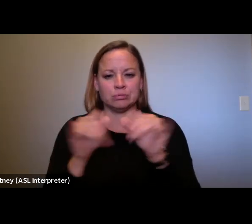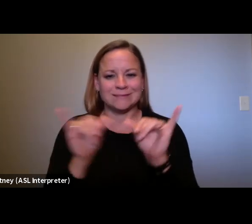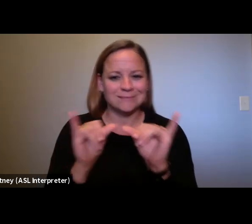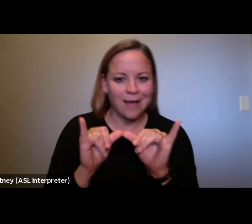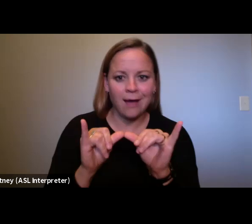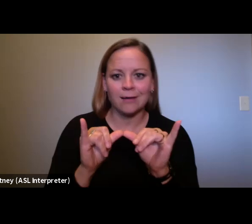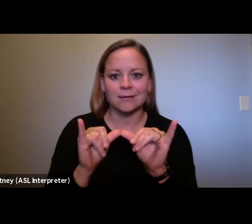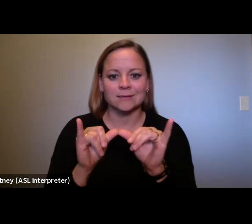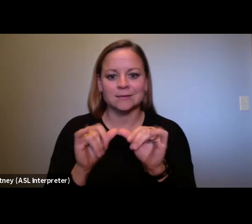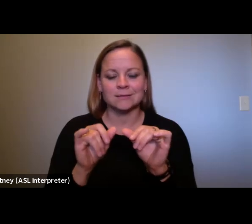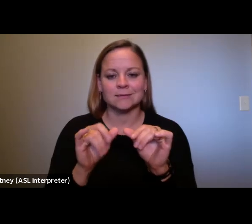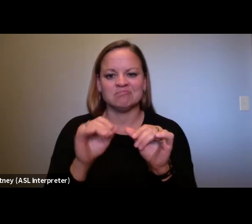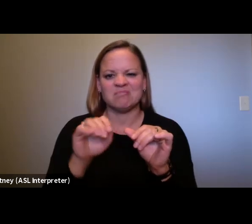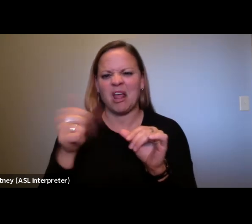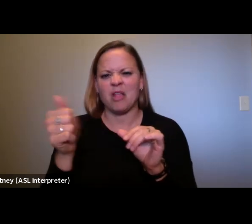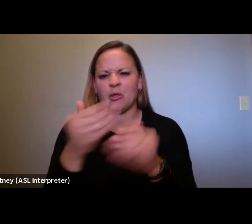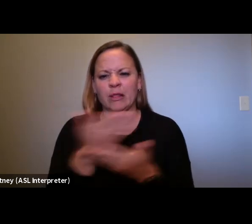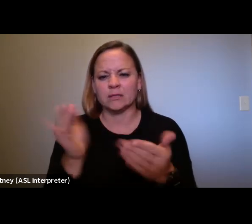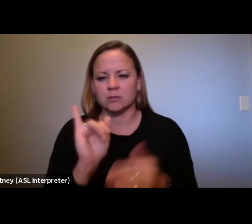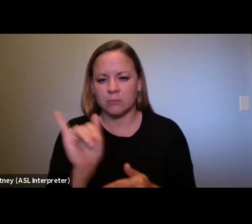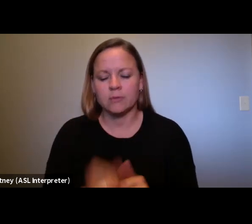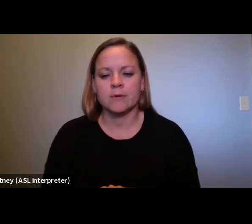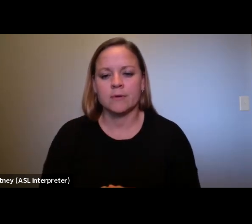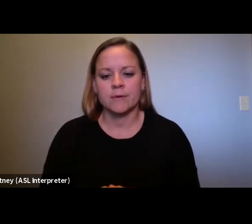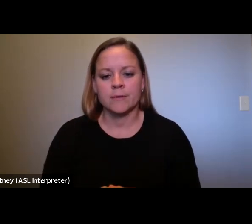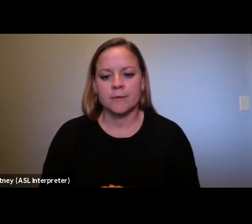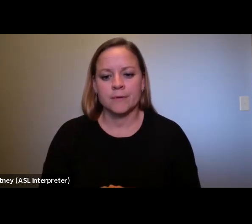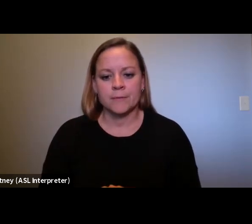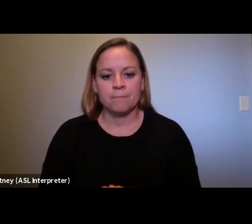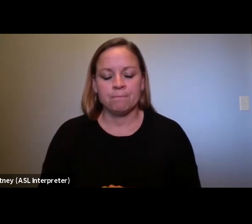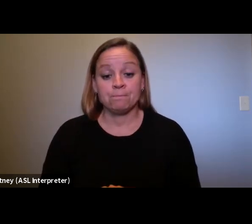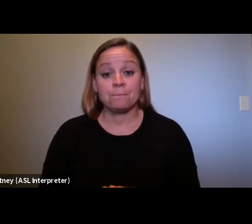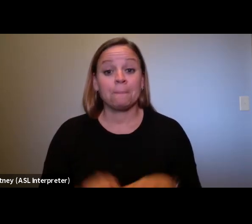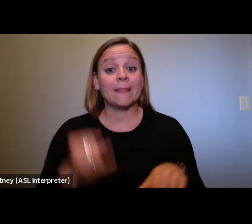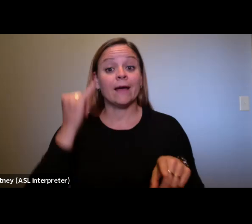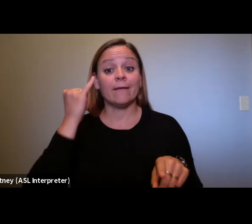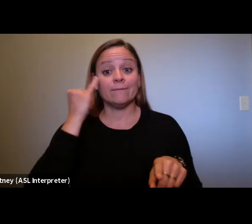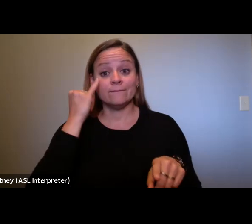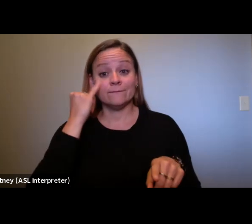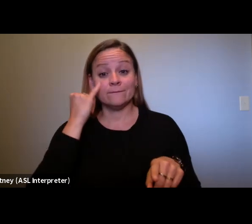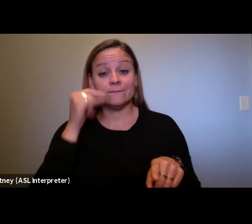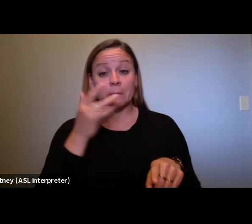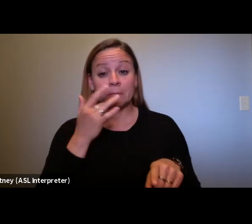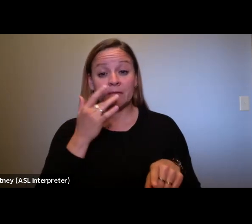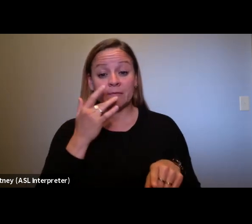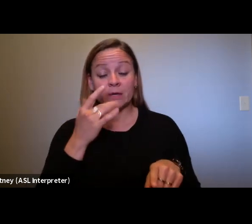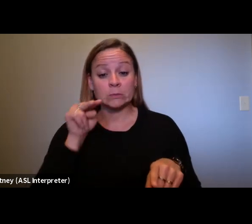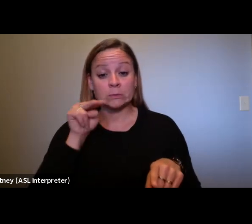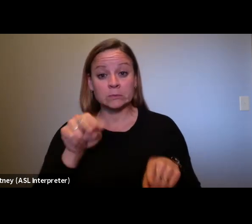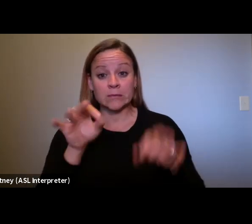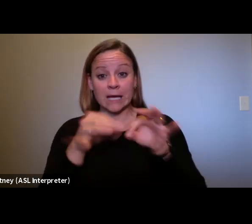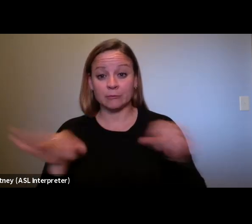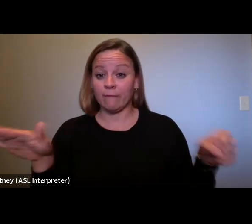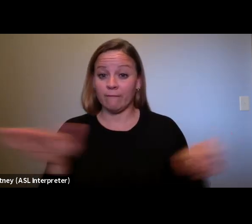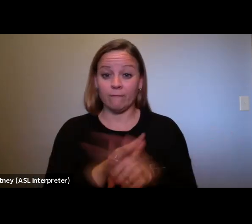of the and some other features of the captioning. If you prefer to view those captions on a full